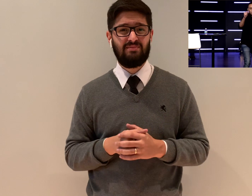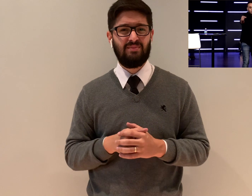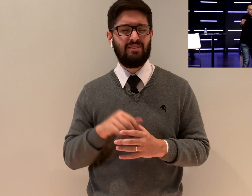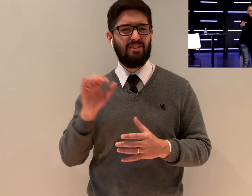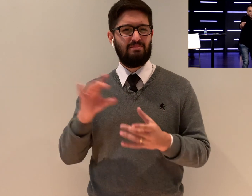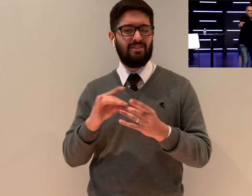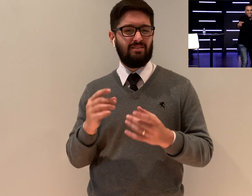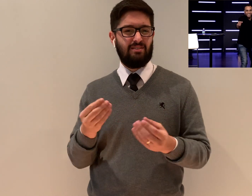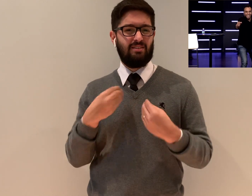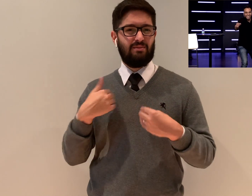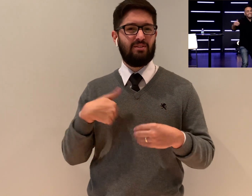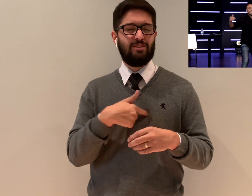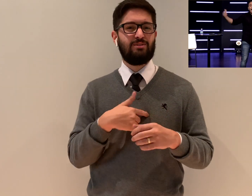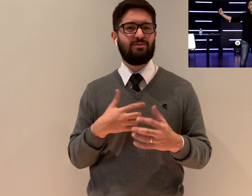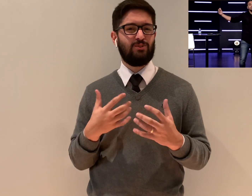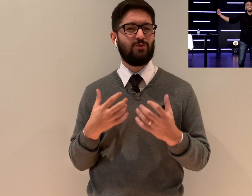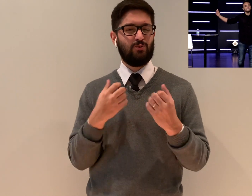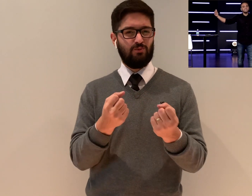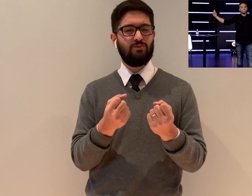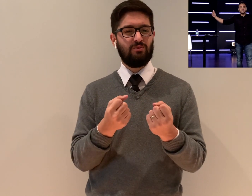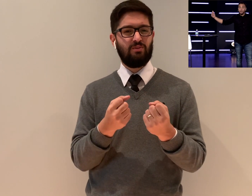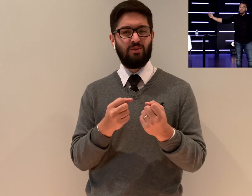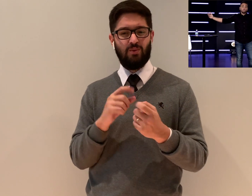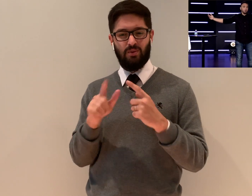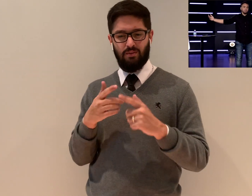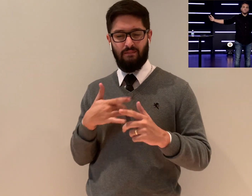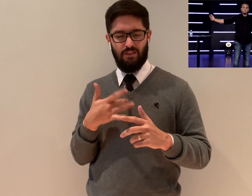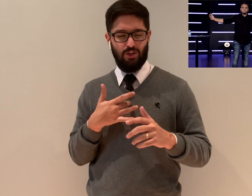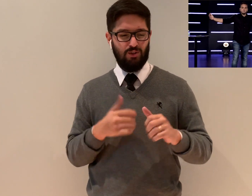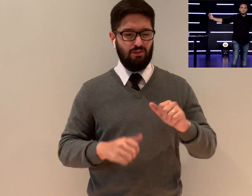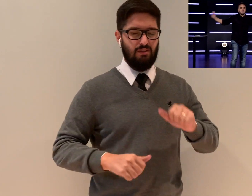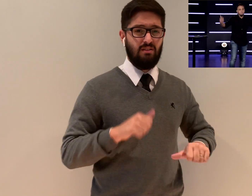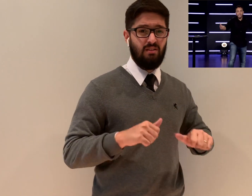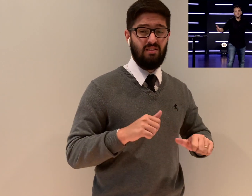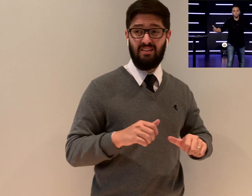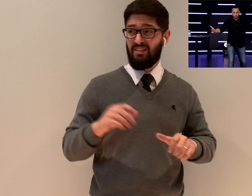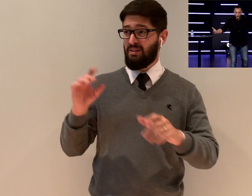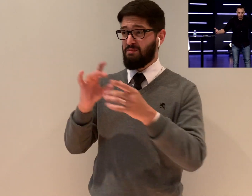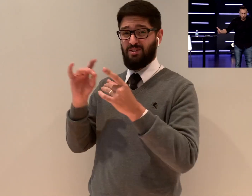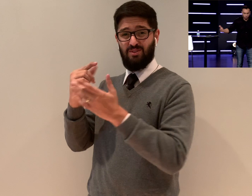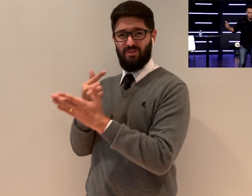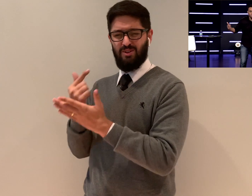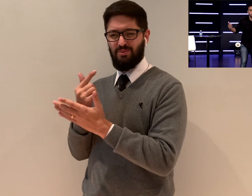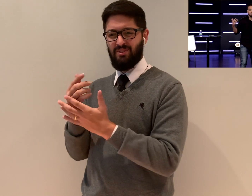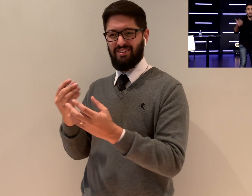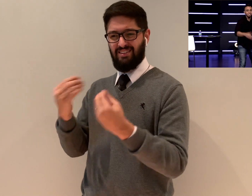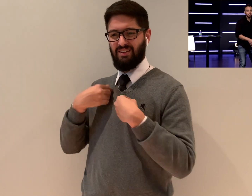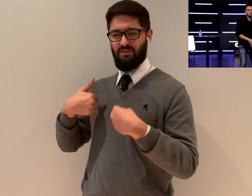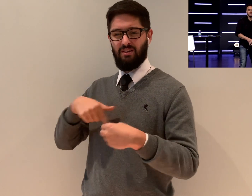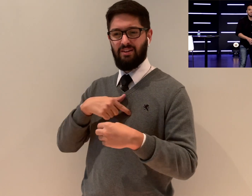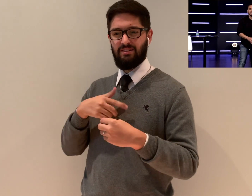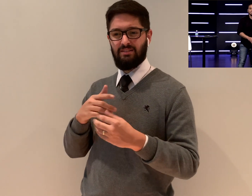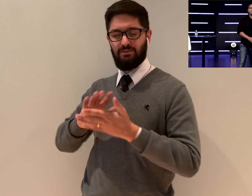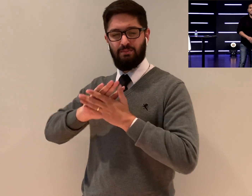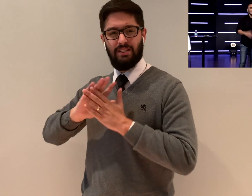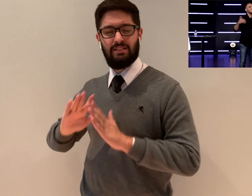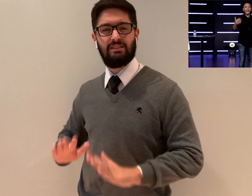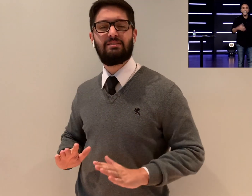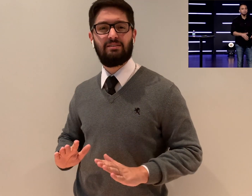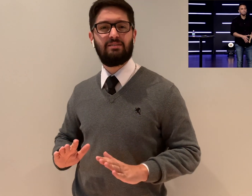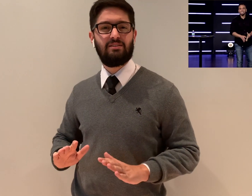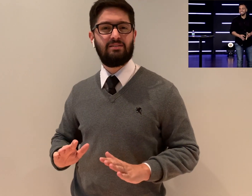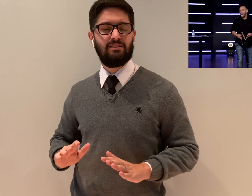of security in times of uncertainty. The message of the gospel is the message of peace